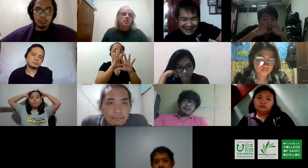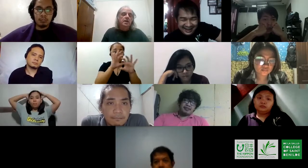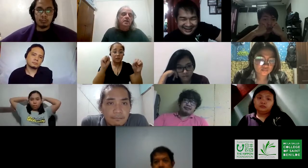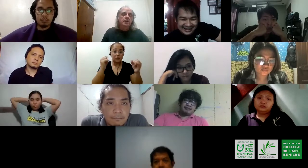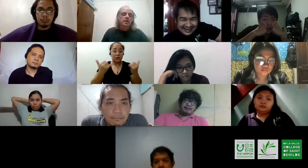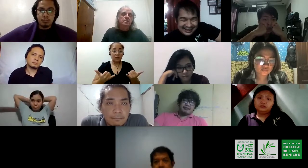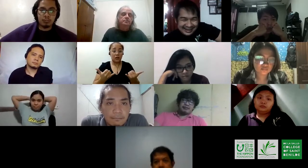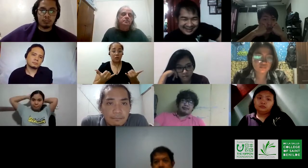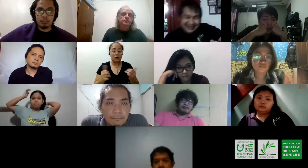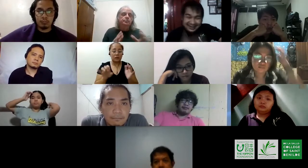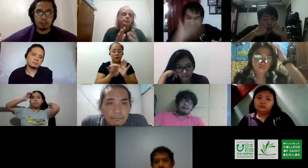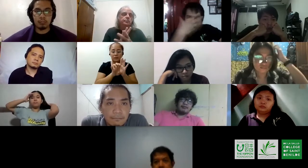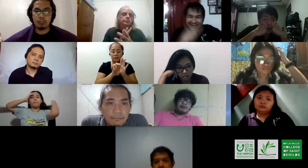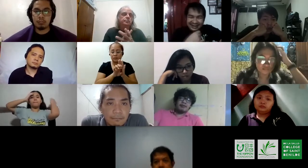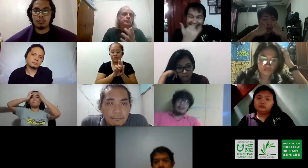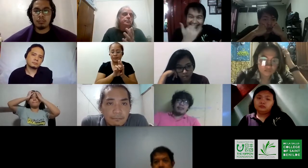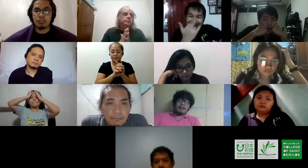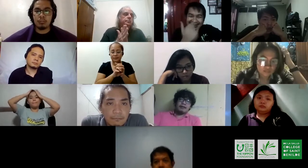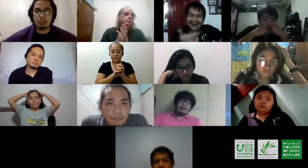so like,